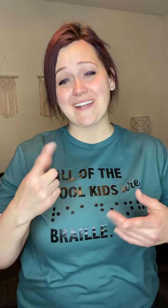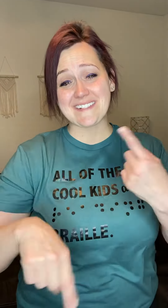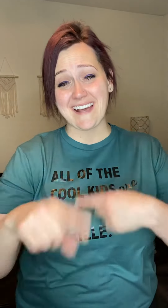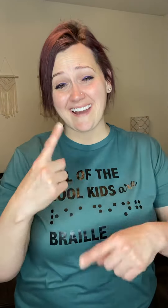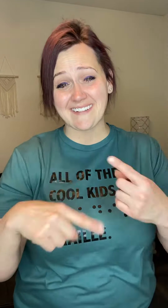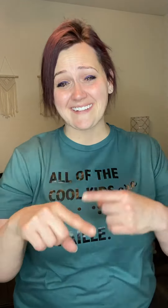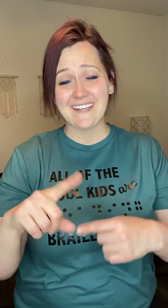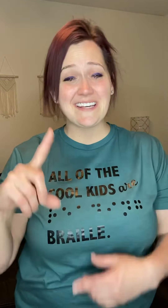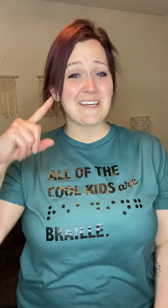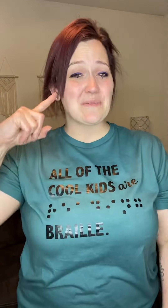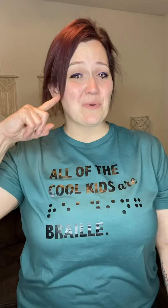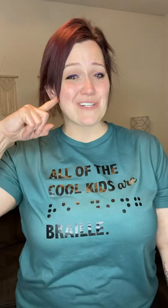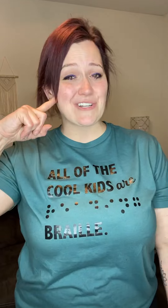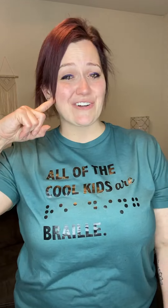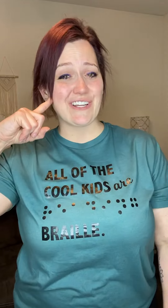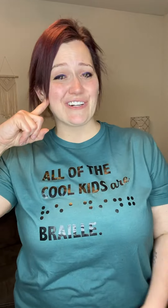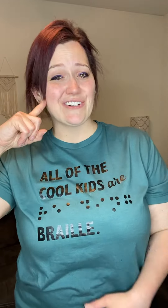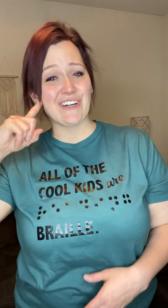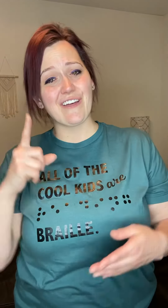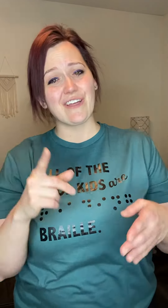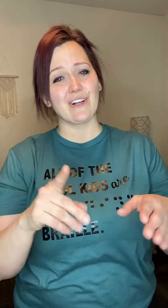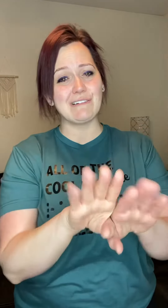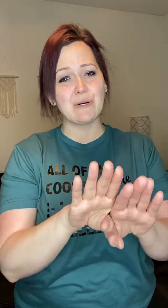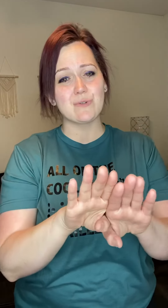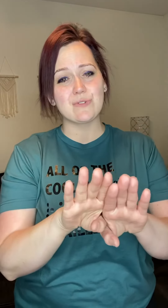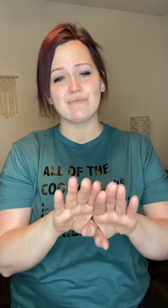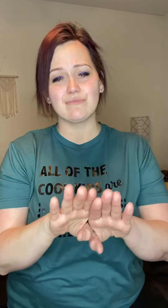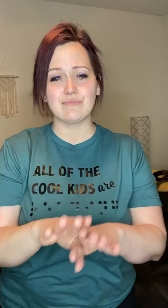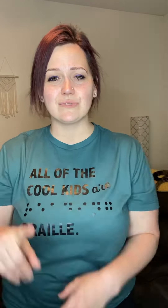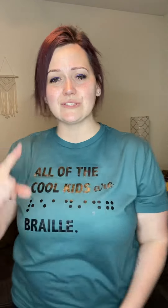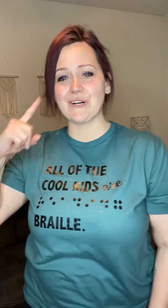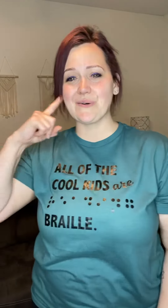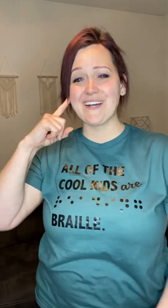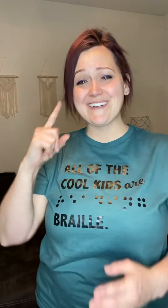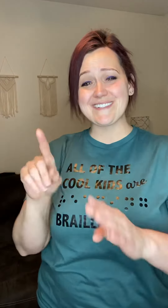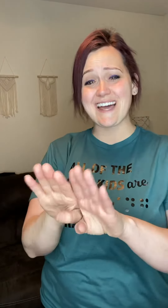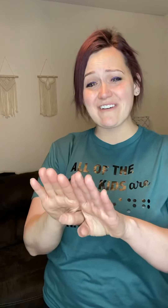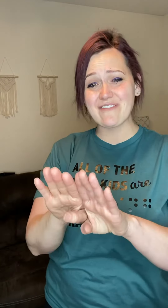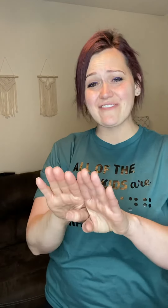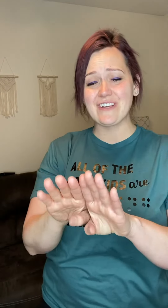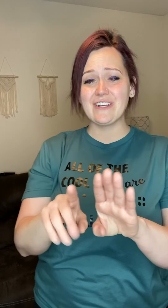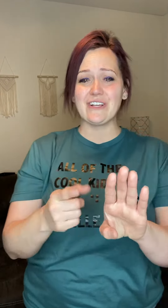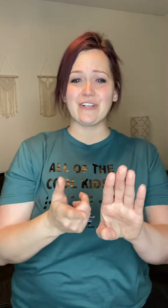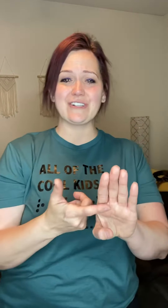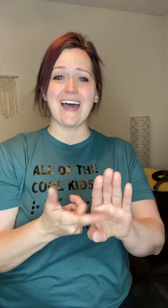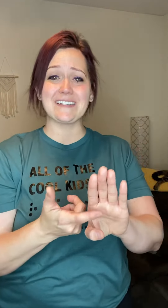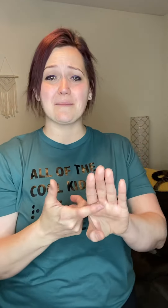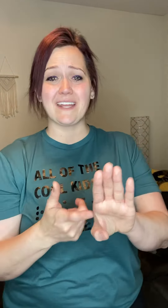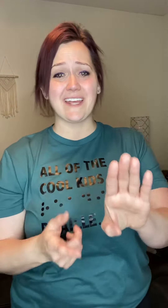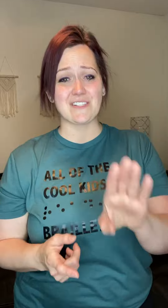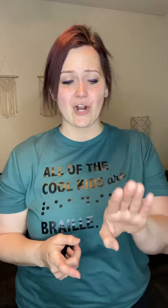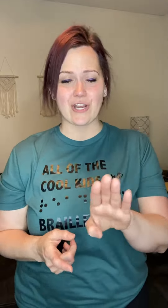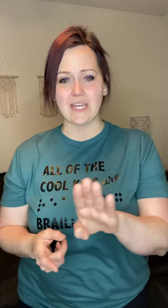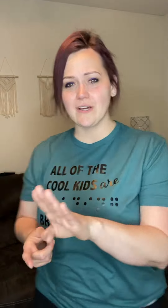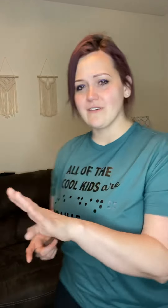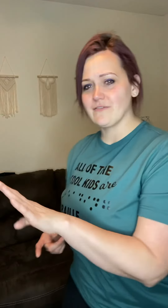to sign, point to your ear and then close. So, death. Your non-dominant hand's already